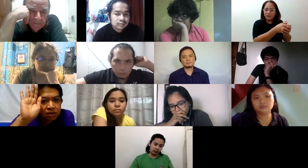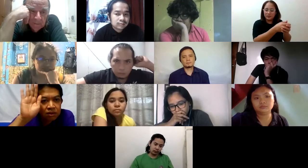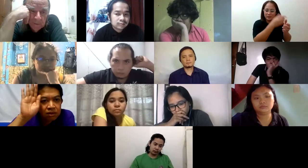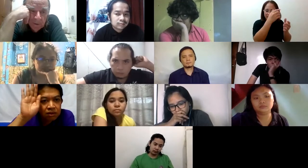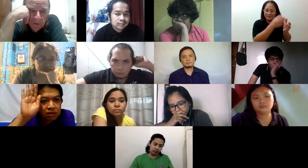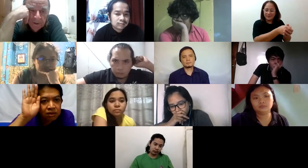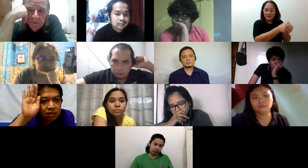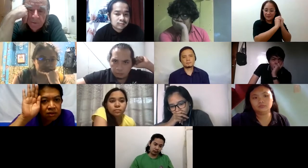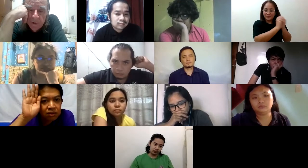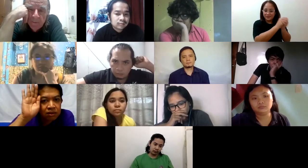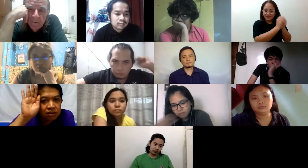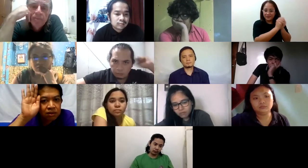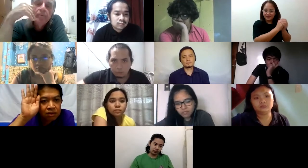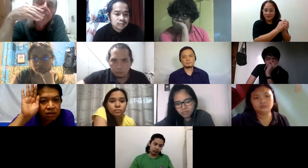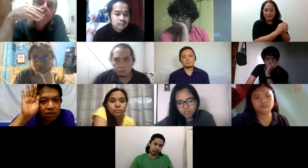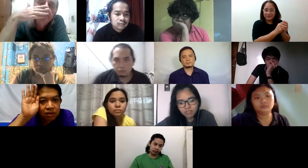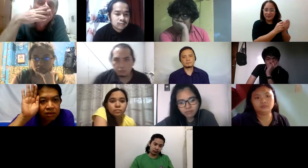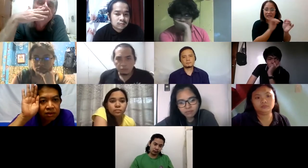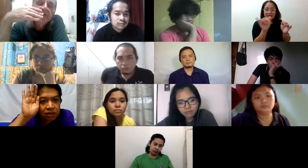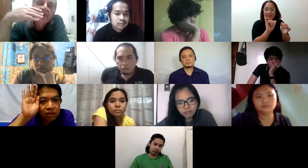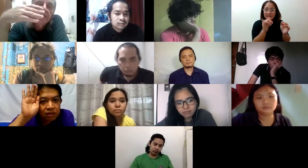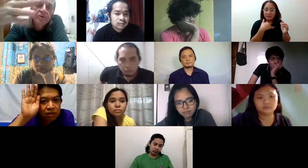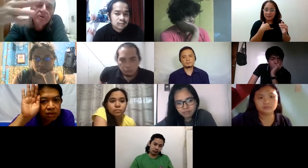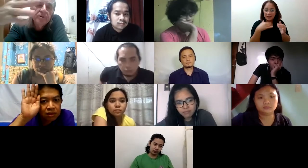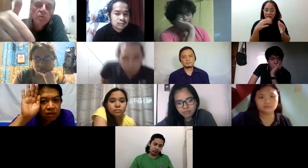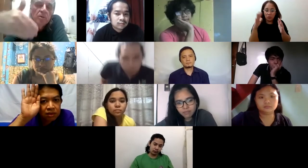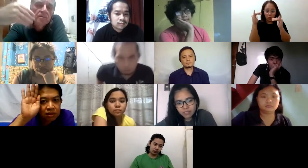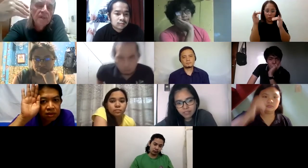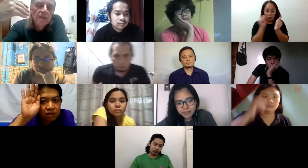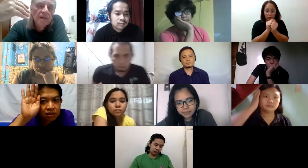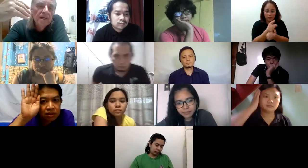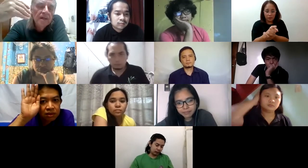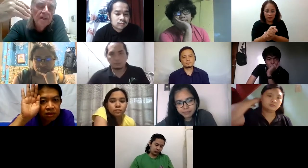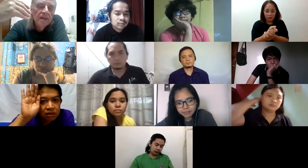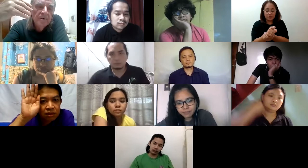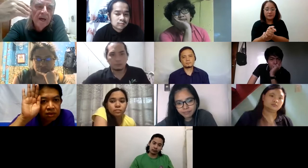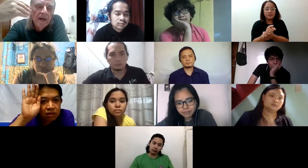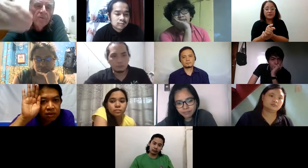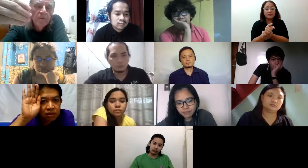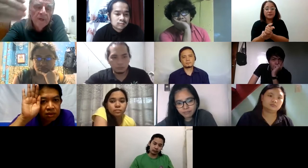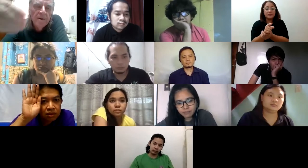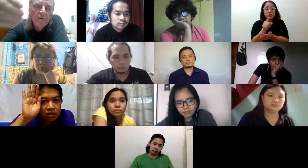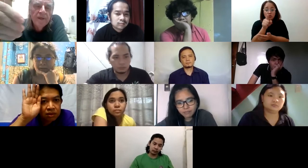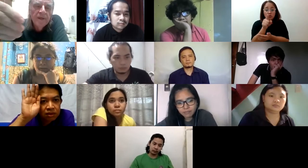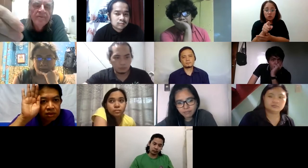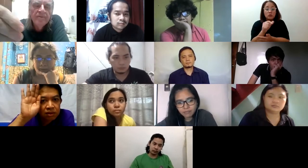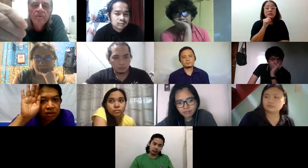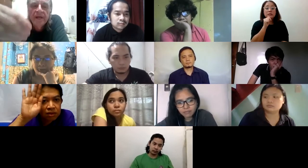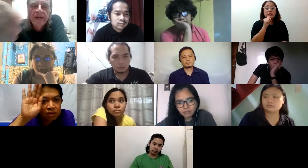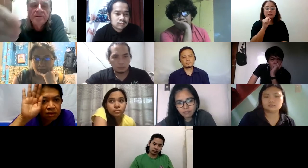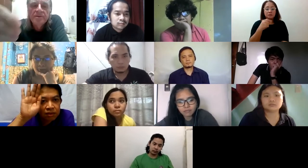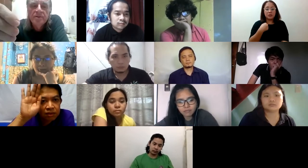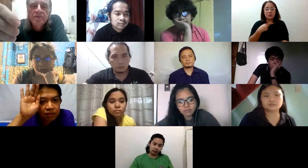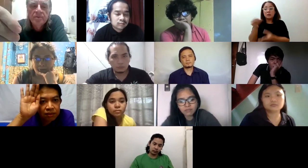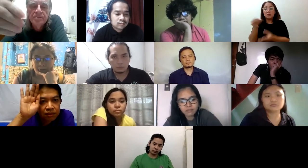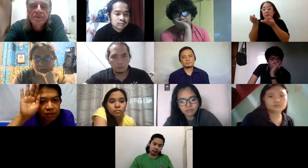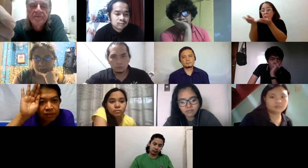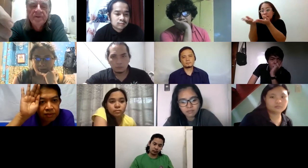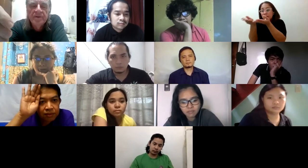So this is what I'm hoping with you, is that you will we're not only giving you an answer to a specific